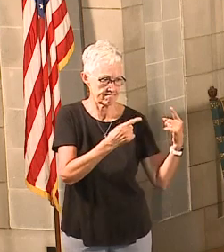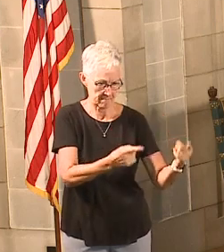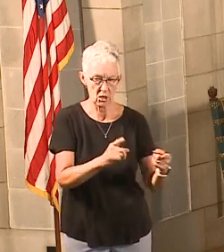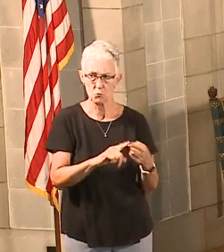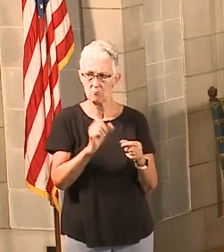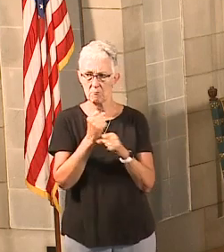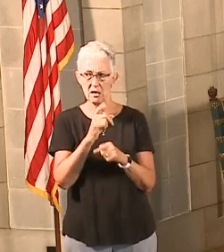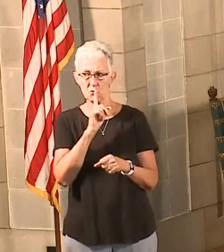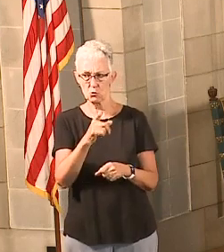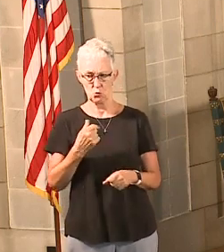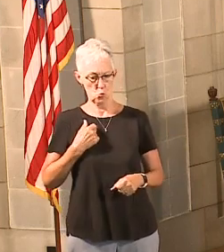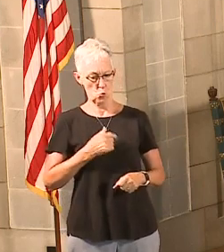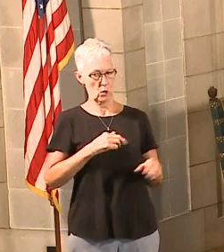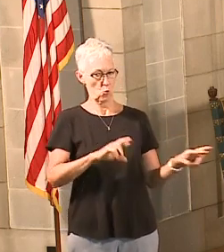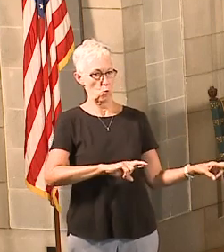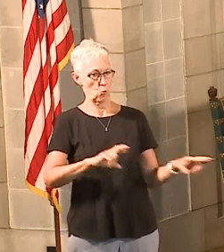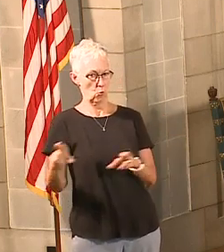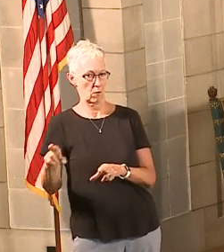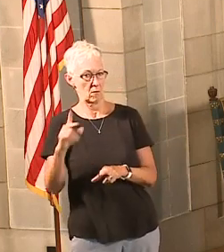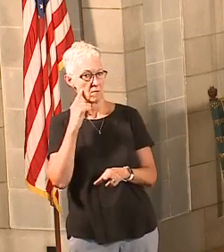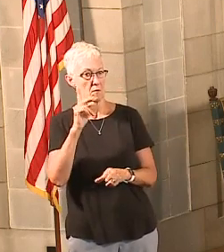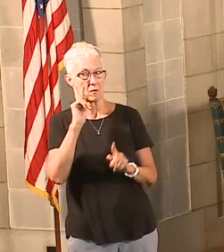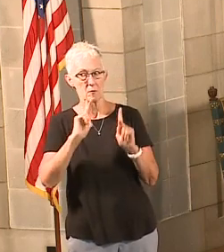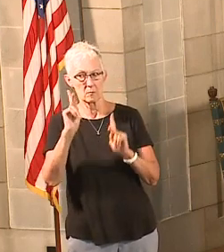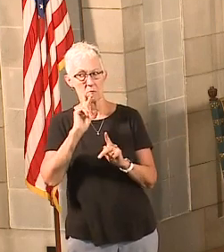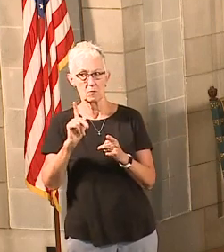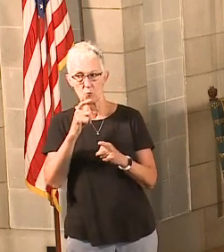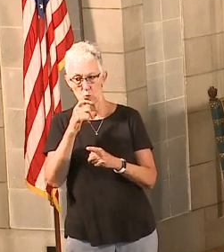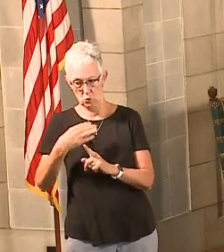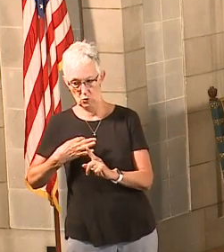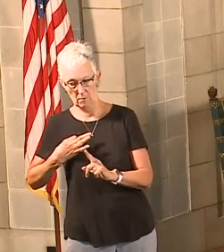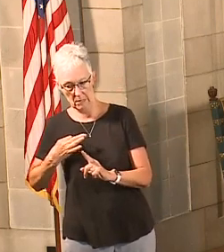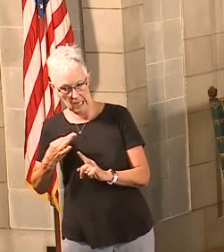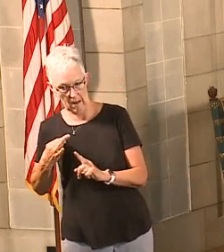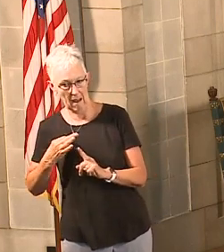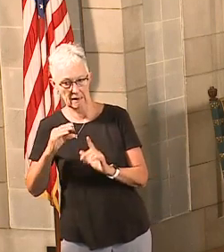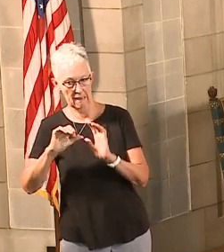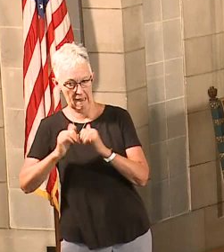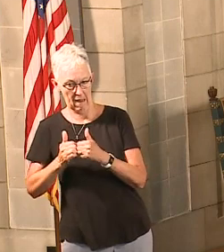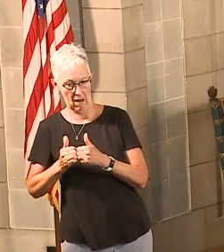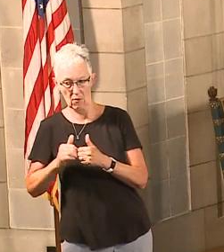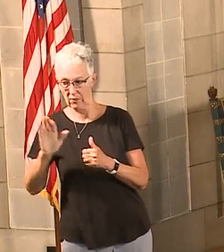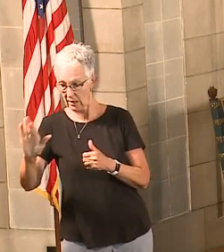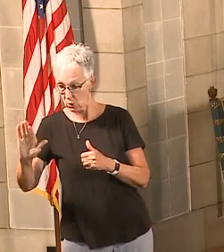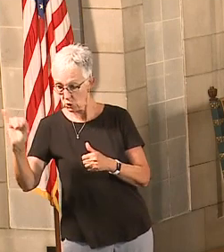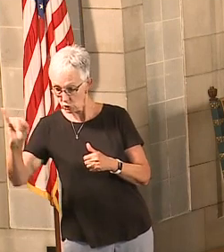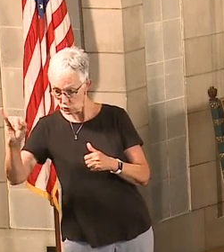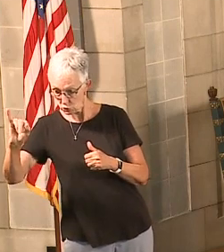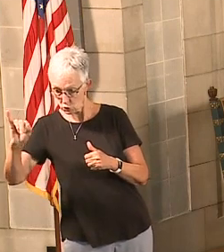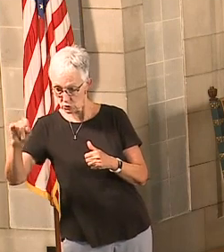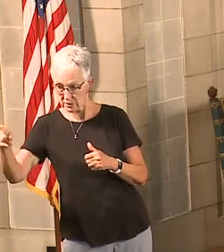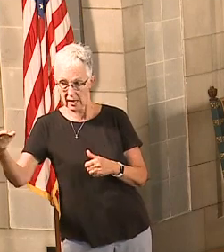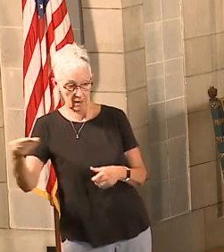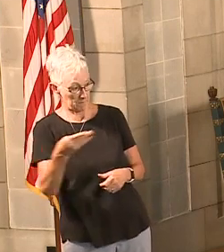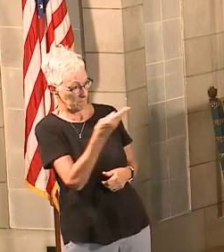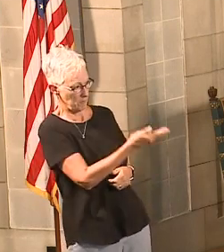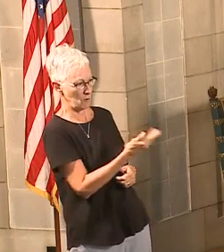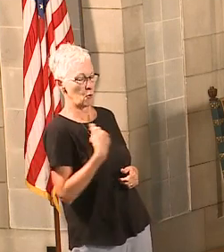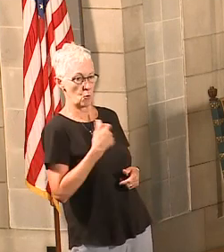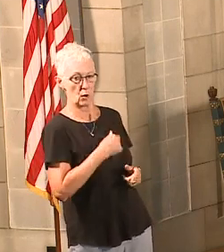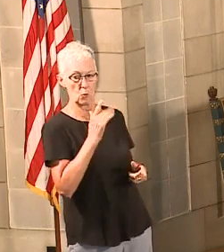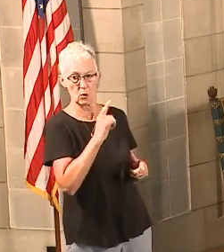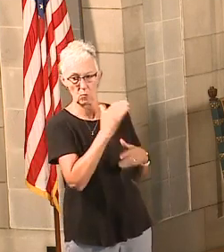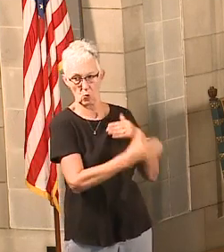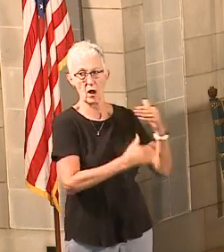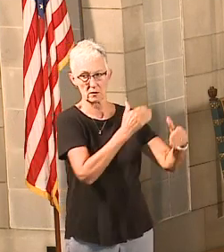eligibility determinations and continue to work through the other final phases of the technology end-to-end testing with our MCO